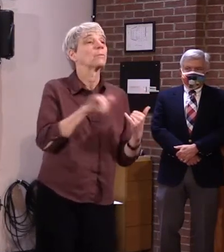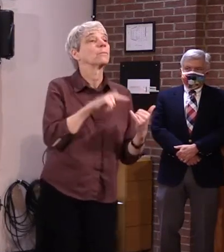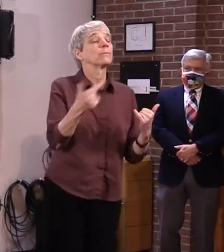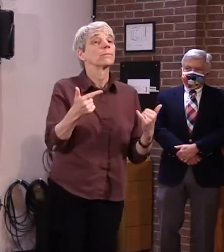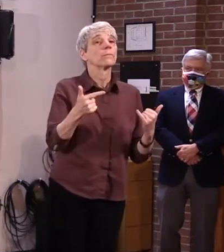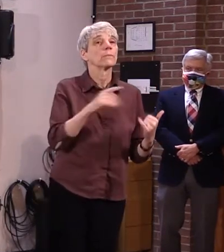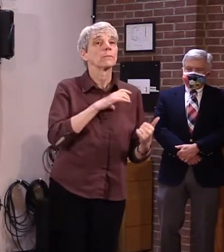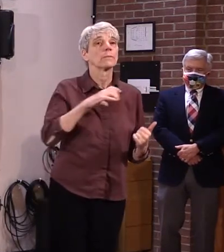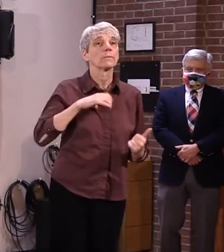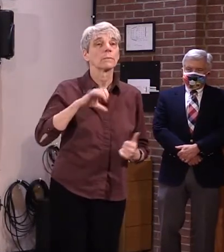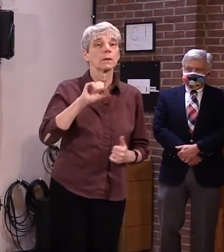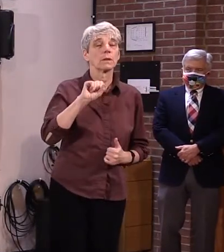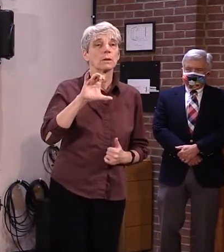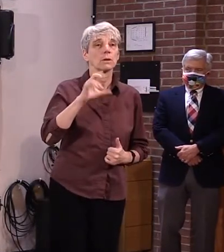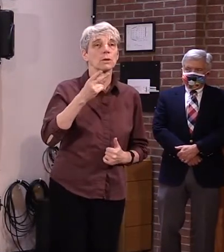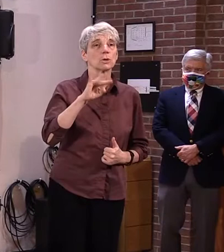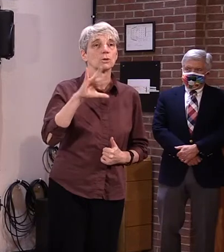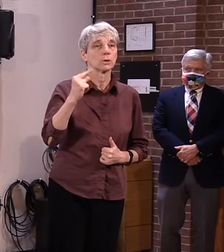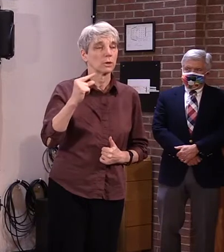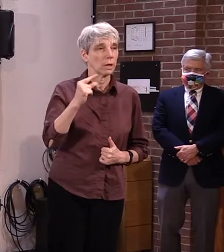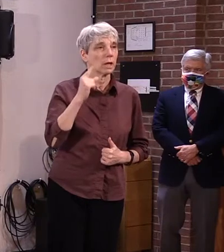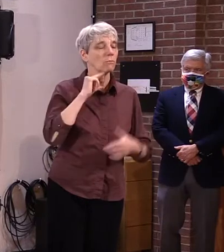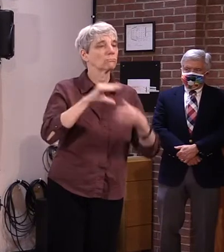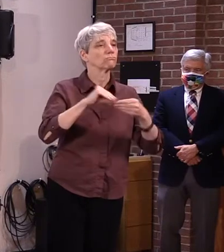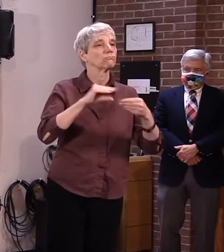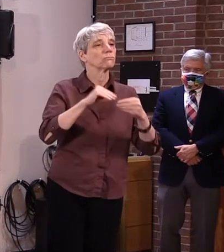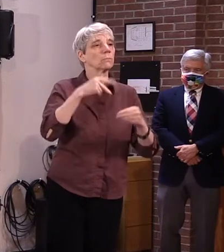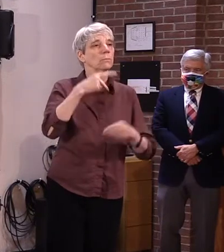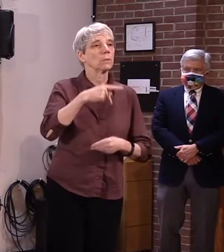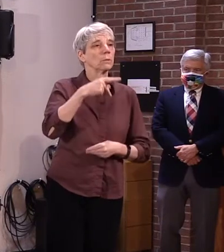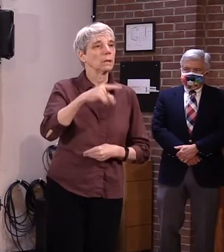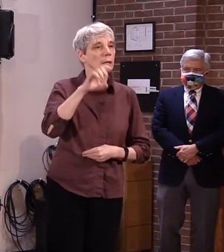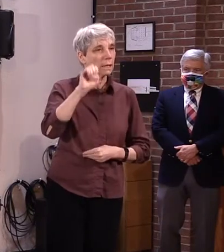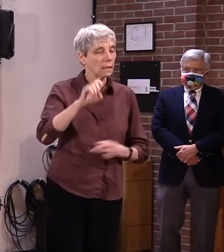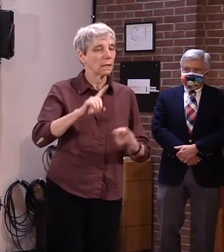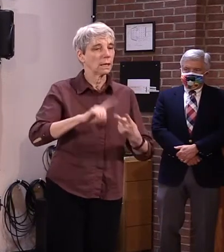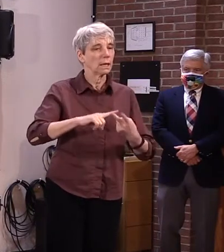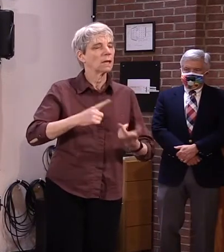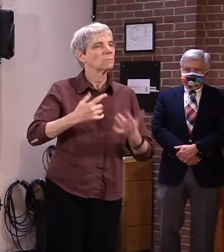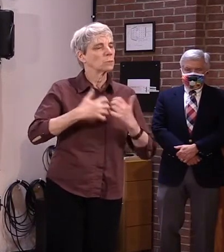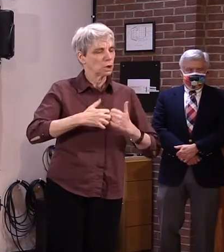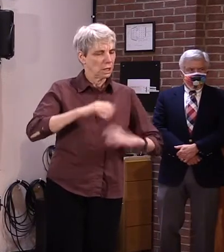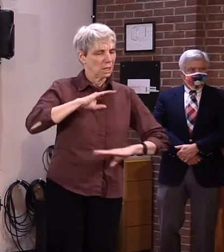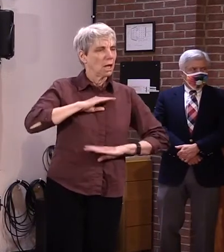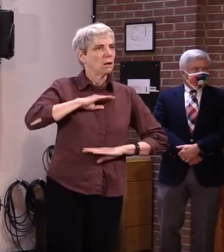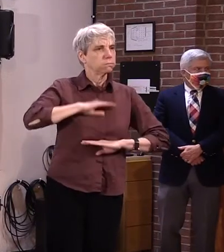turn it over to Commissioner Schirling for an update on our PPE and ventilator supplies.